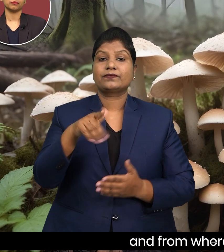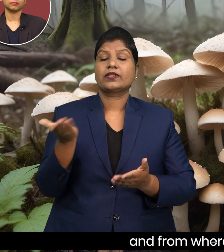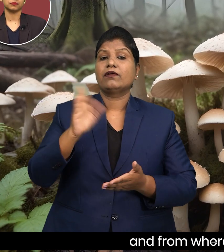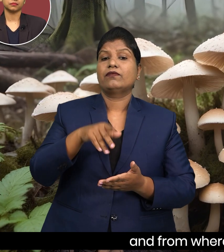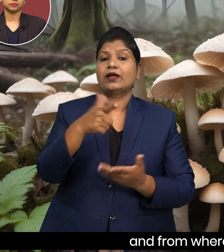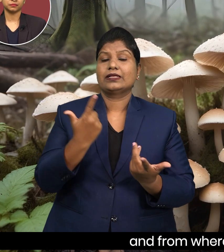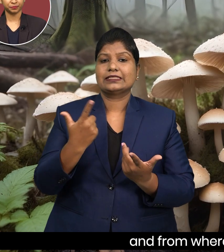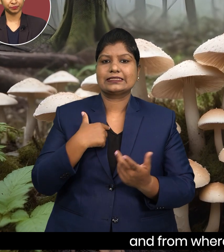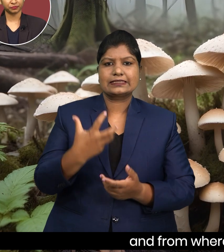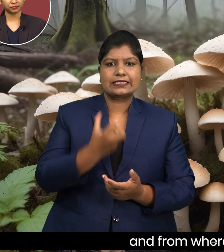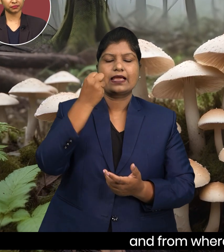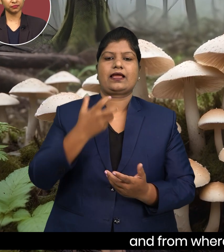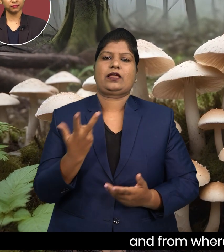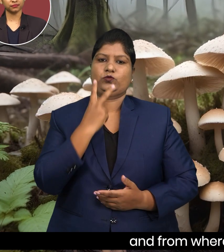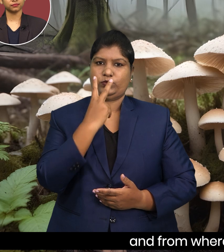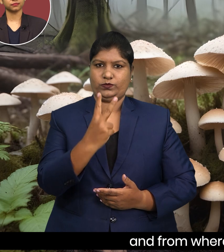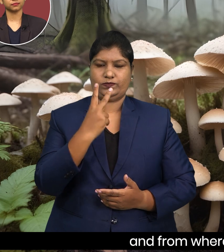them.